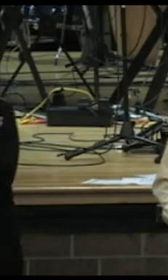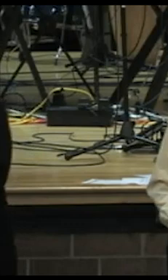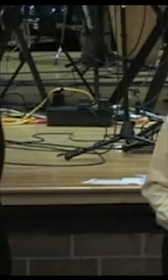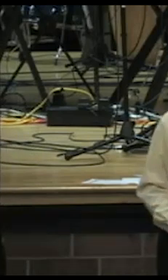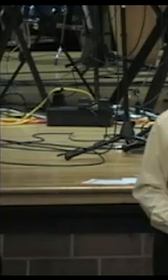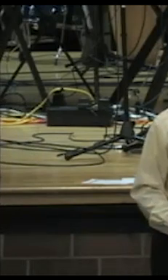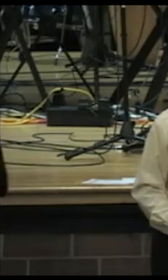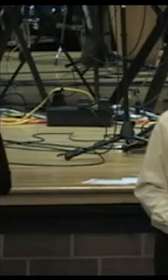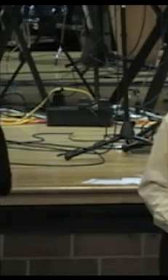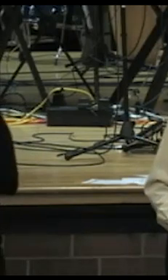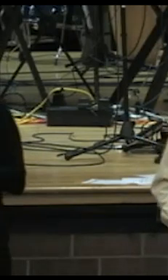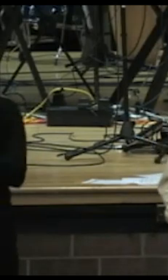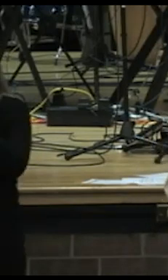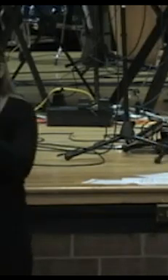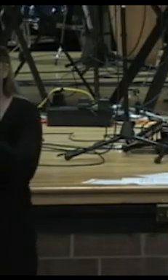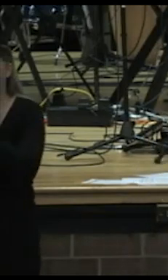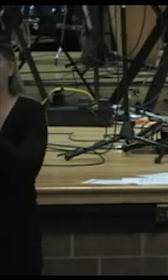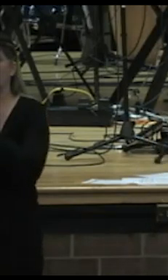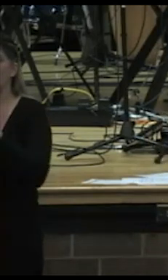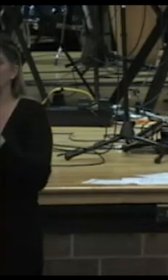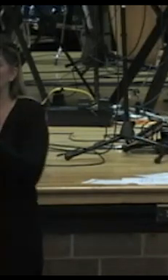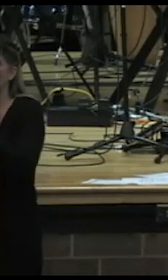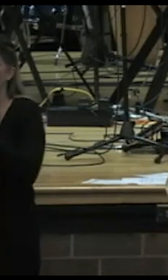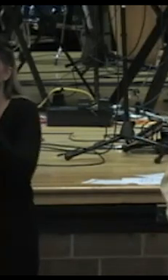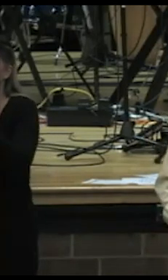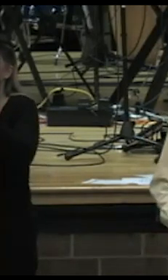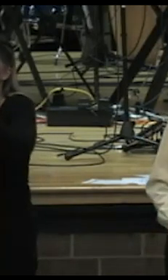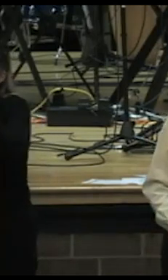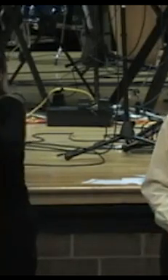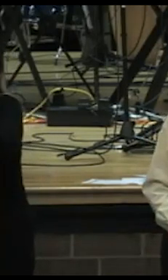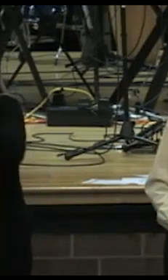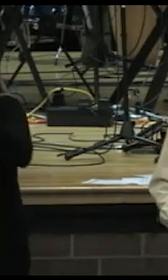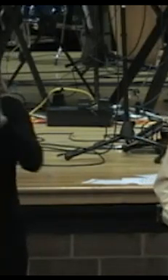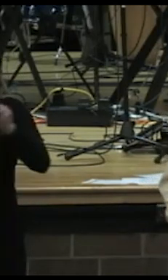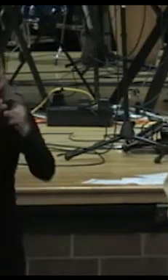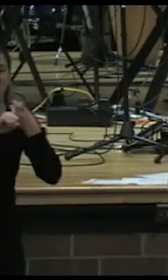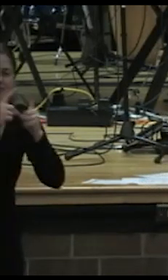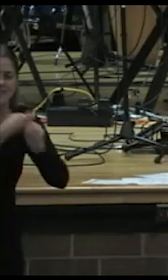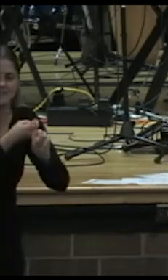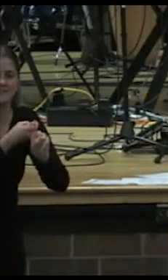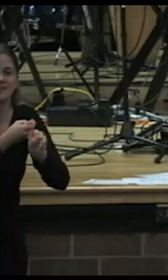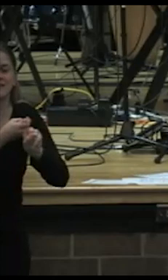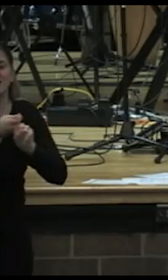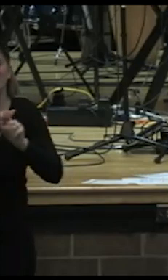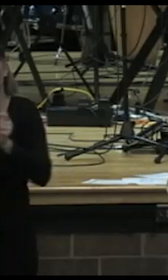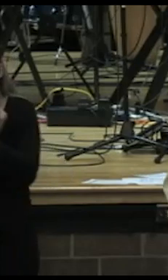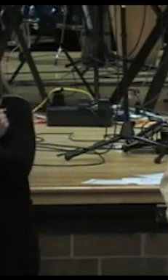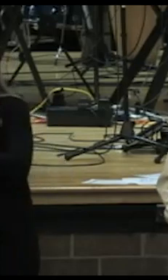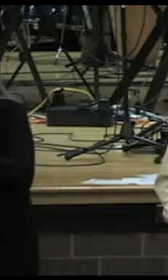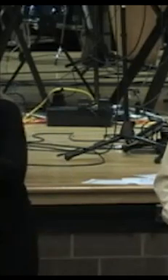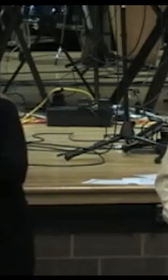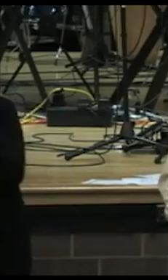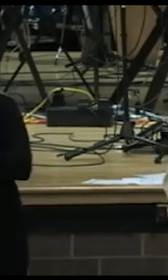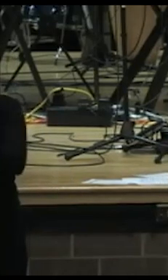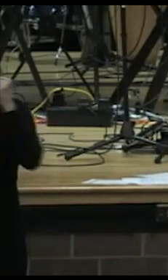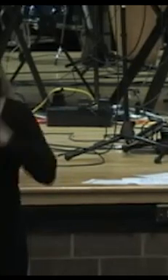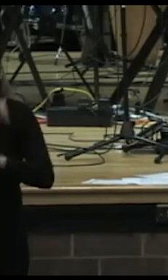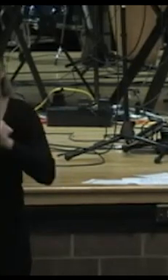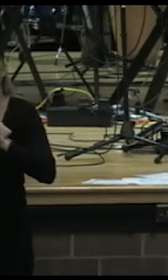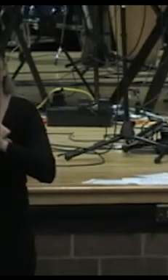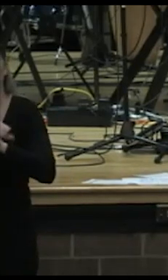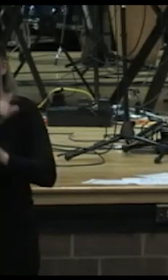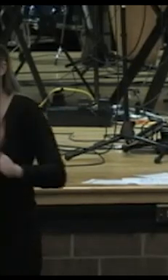That we would build bridges, oh God, of friendship and love. With those who you're opening their hearts to. Lord, I